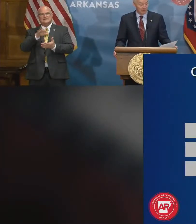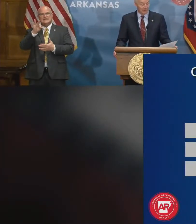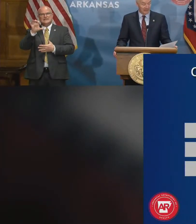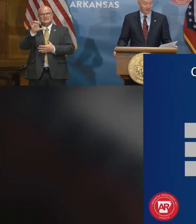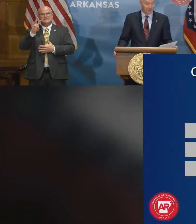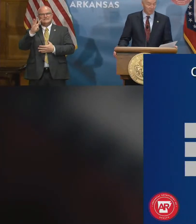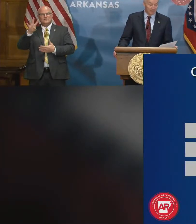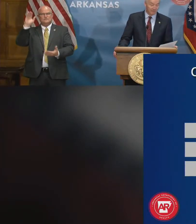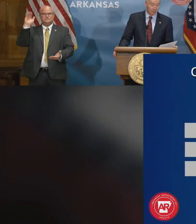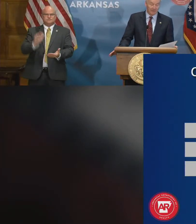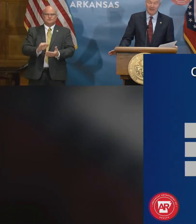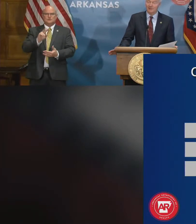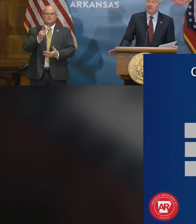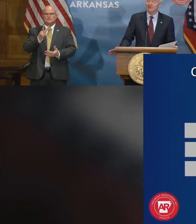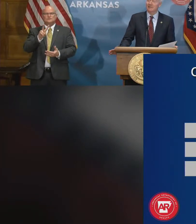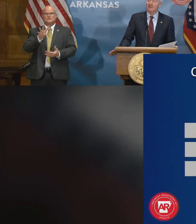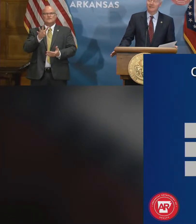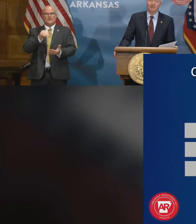49,764 down to